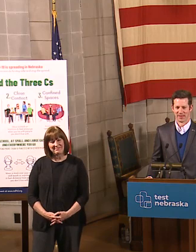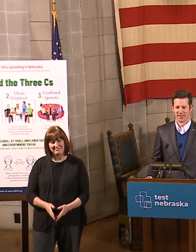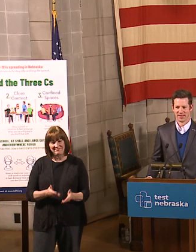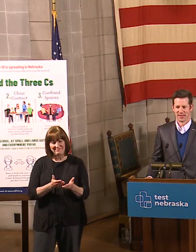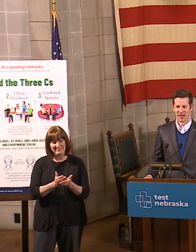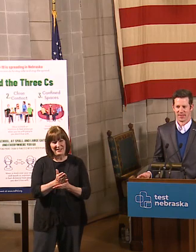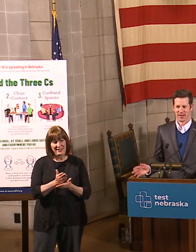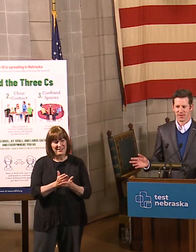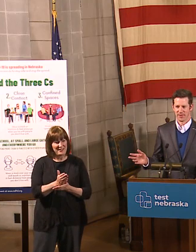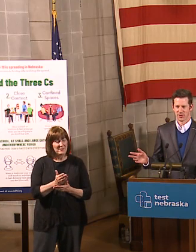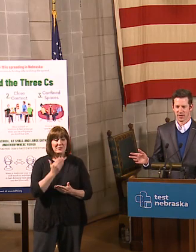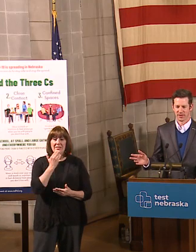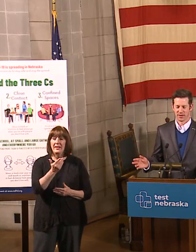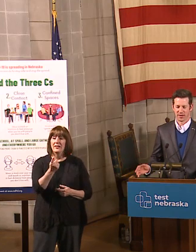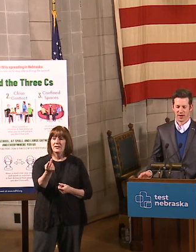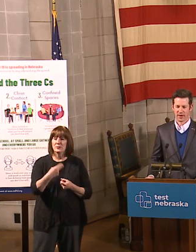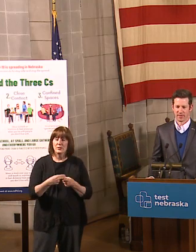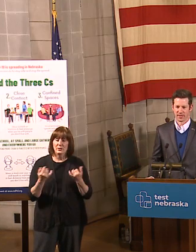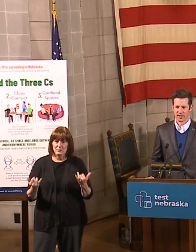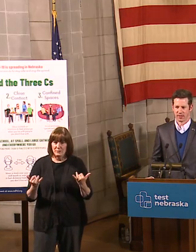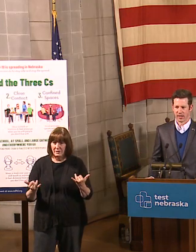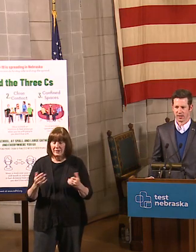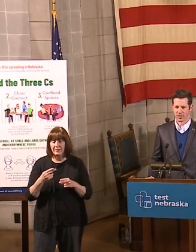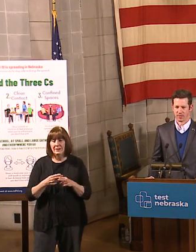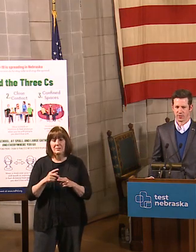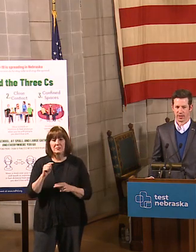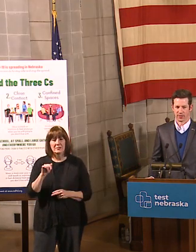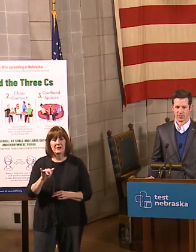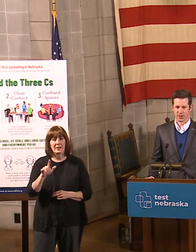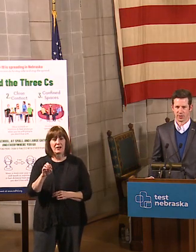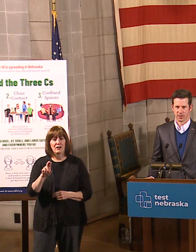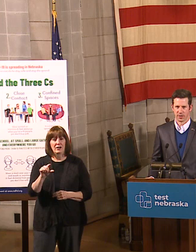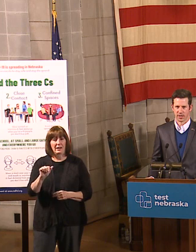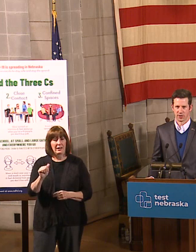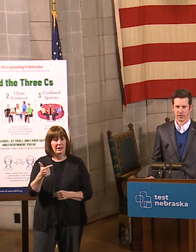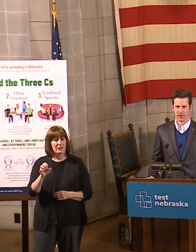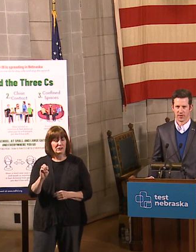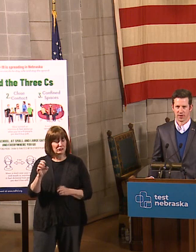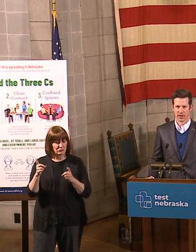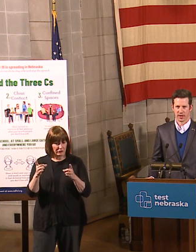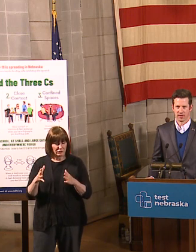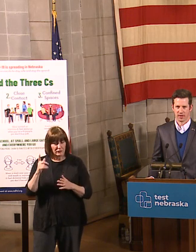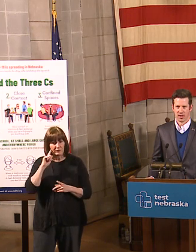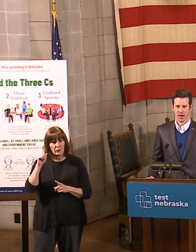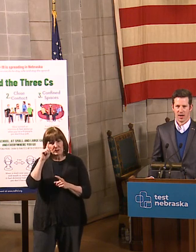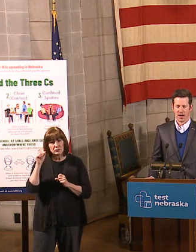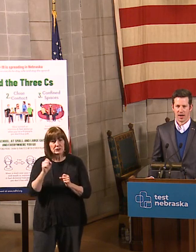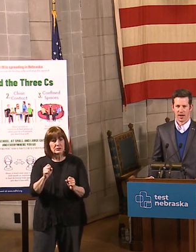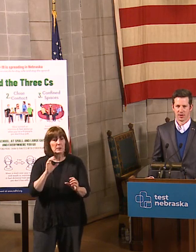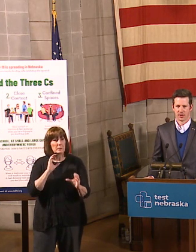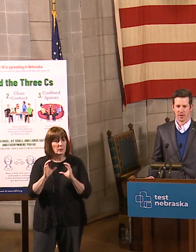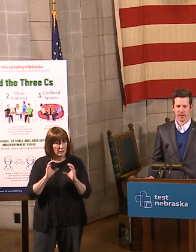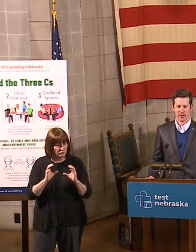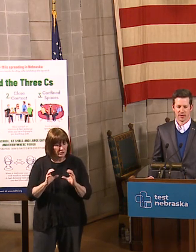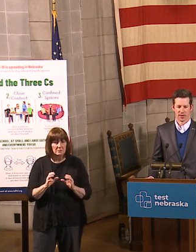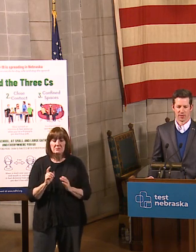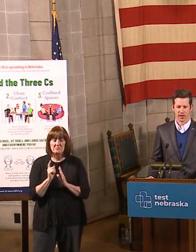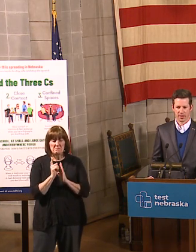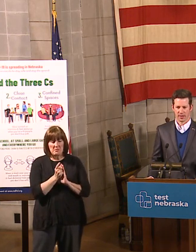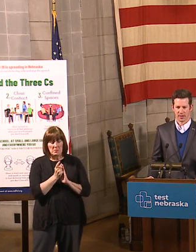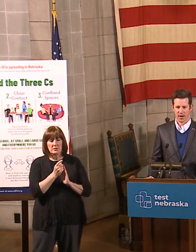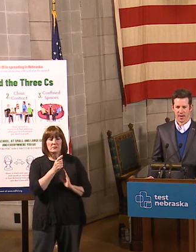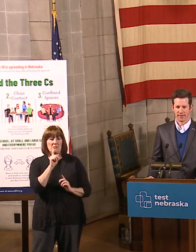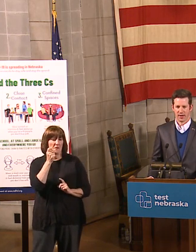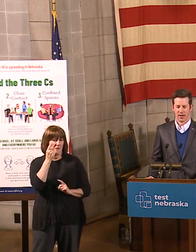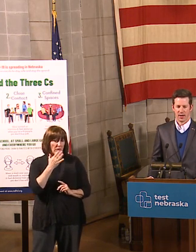All right. Well, thank you all for joining us here today. My name is Taylor Gage. I'm Director of Strategic Communications for Governor Ricketts. In just a moment, Governor Ricketts will